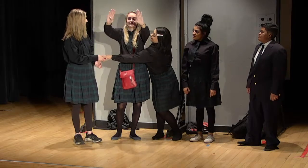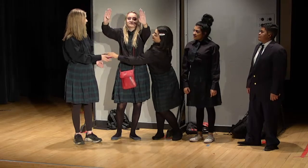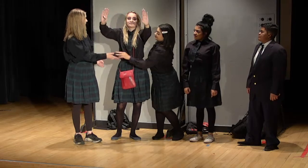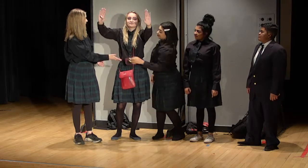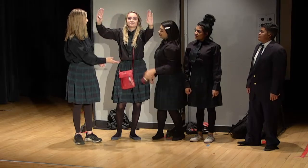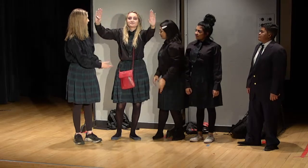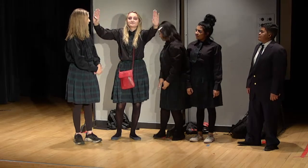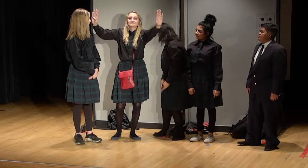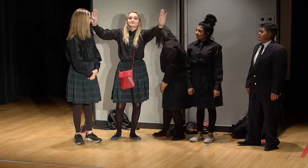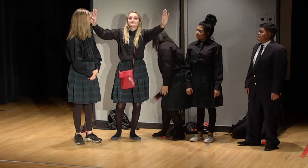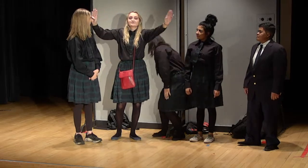Elevator doors open.